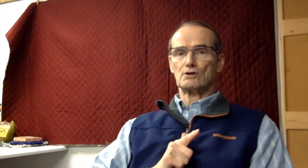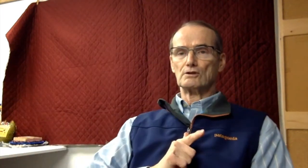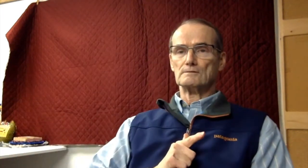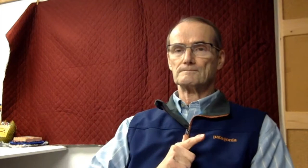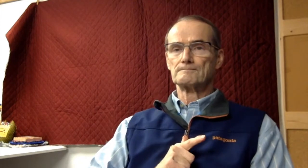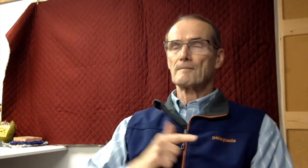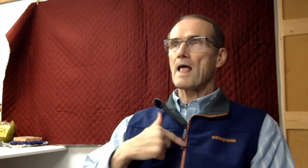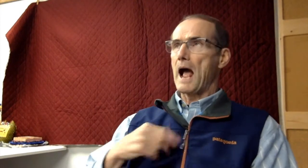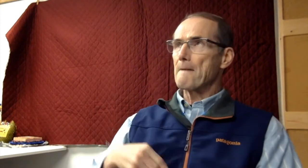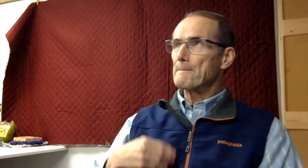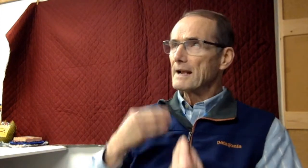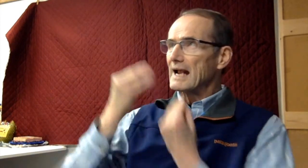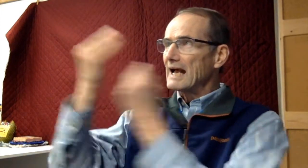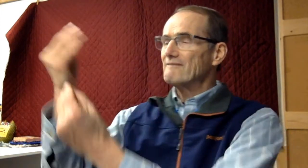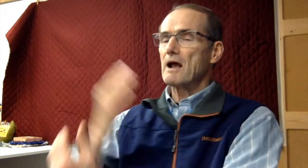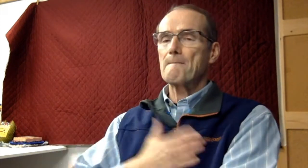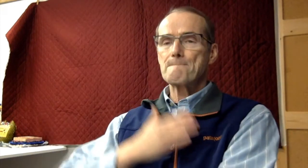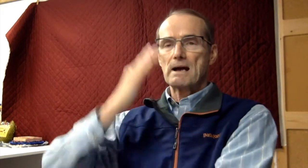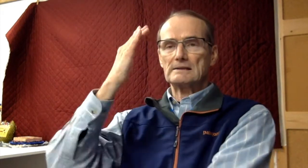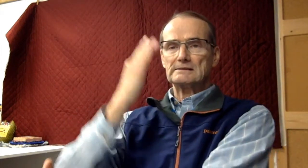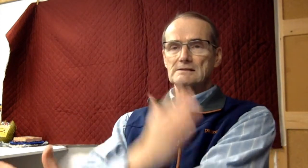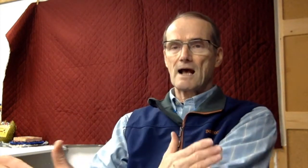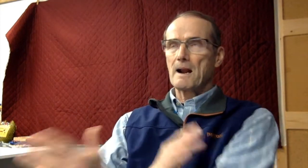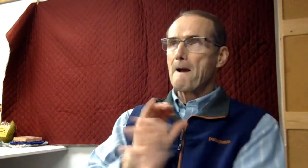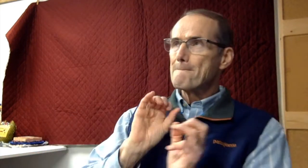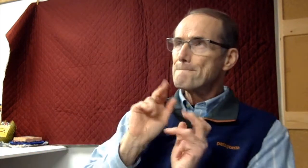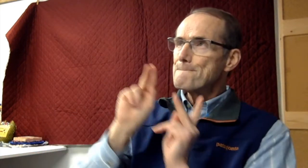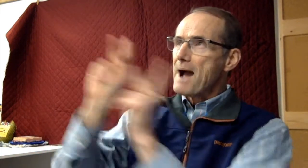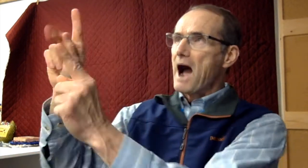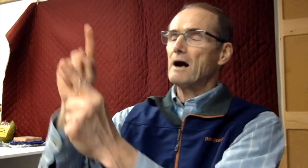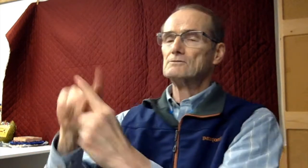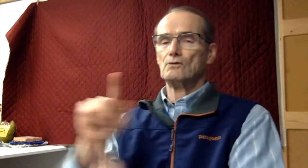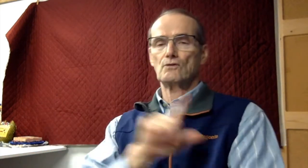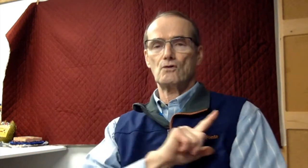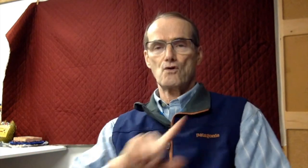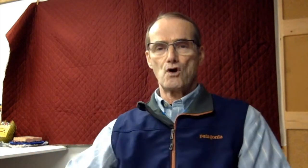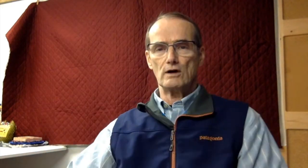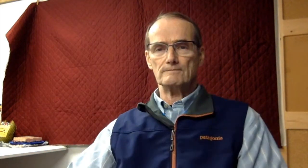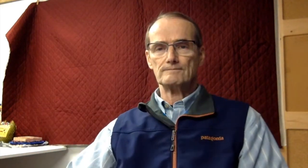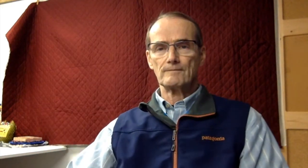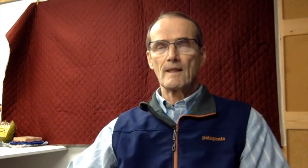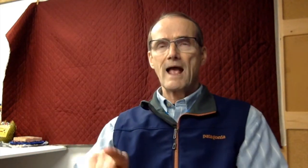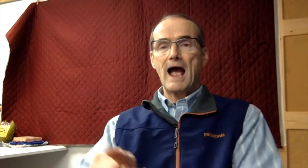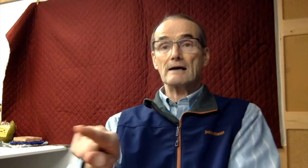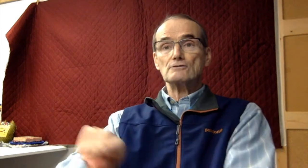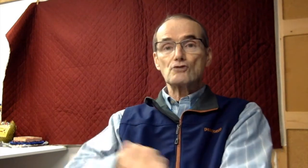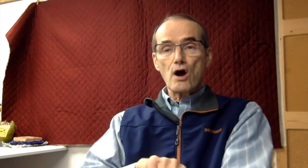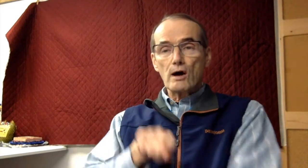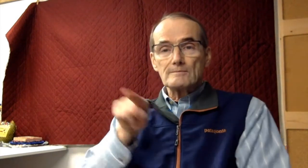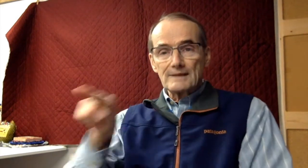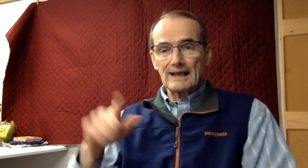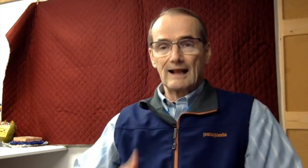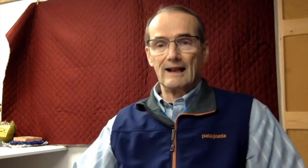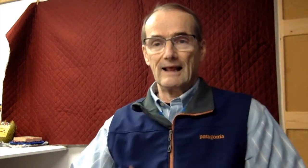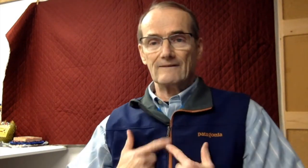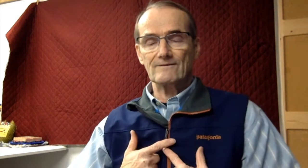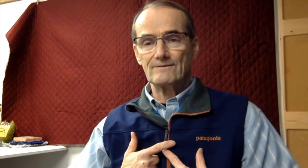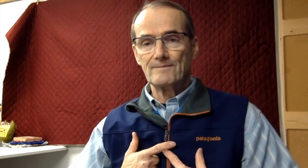I, in turn, give him to the Lord. As long as he lives,